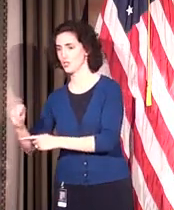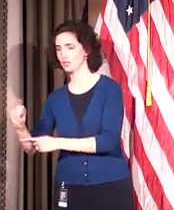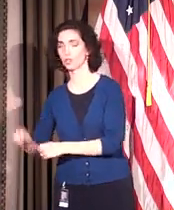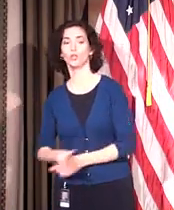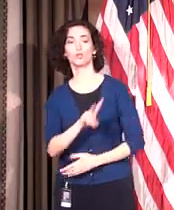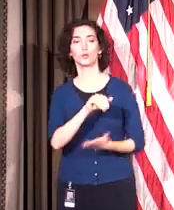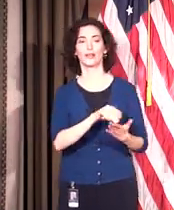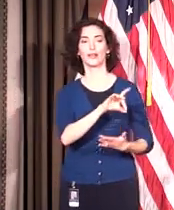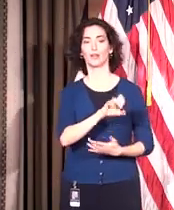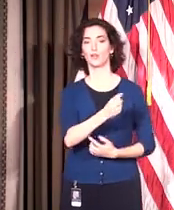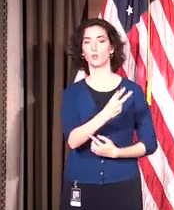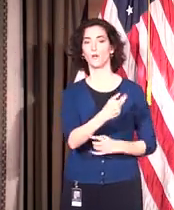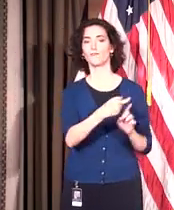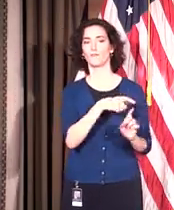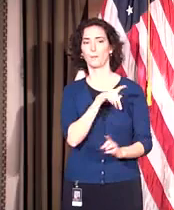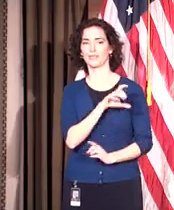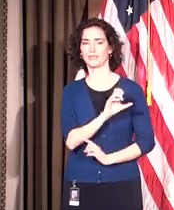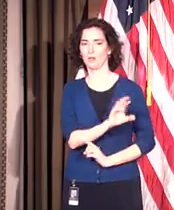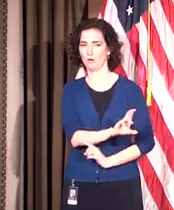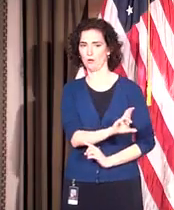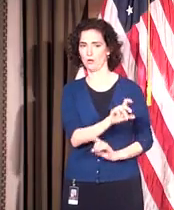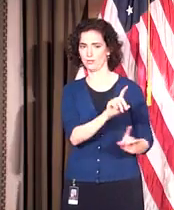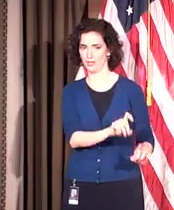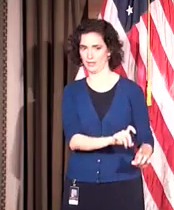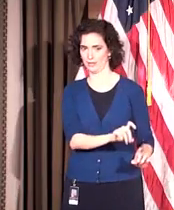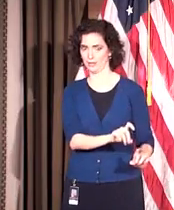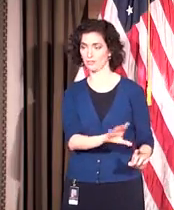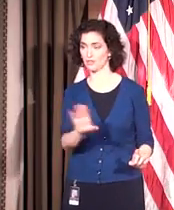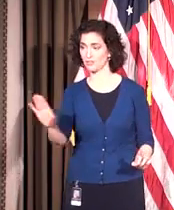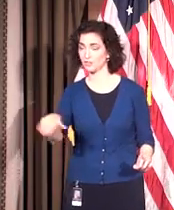2,812 were PCR tests.